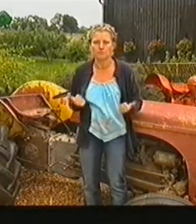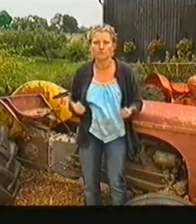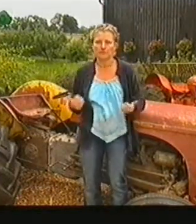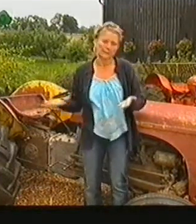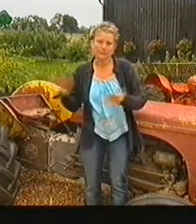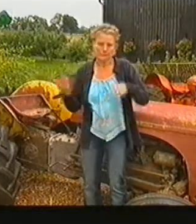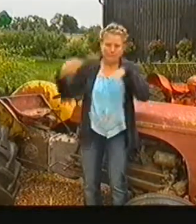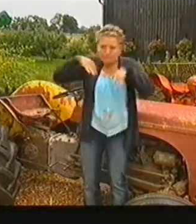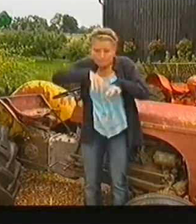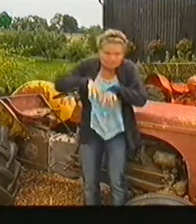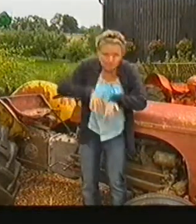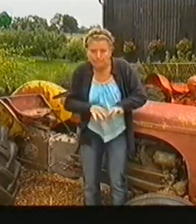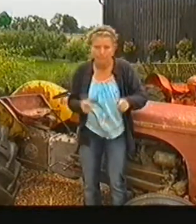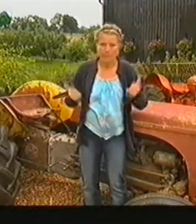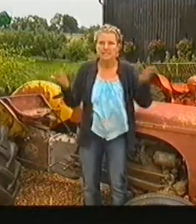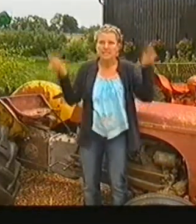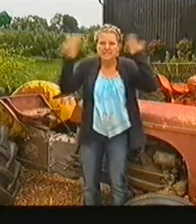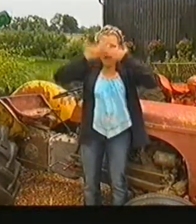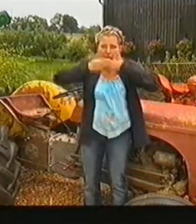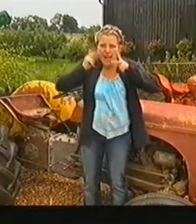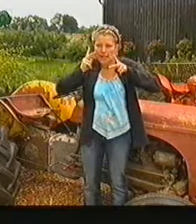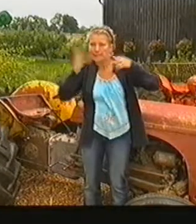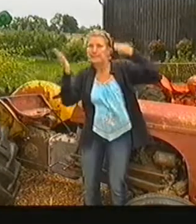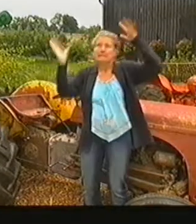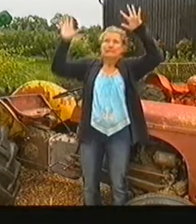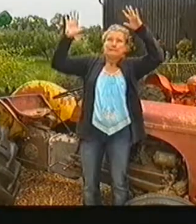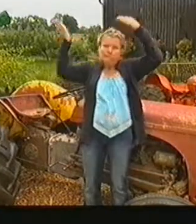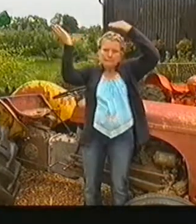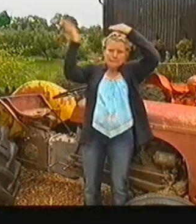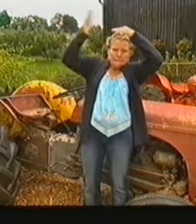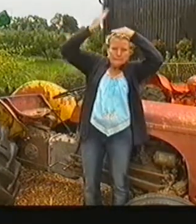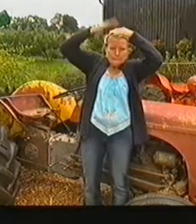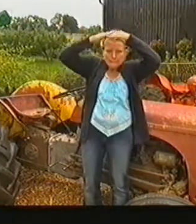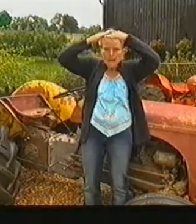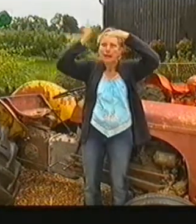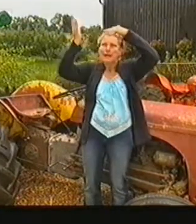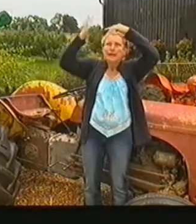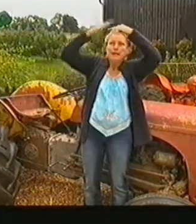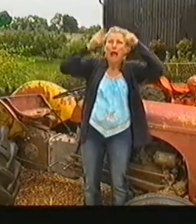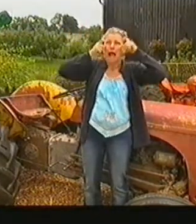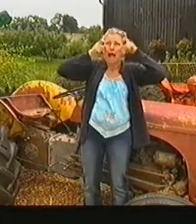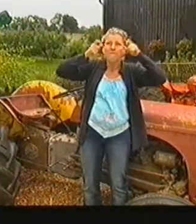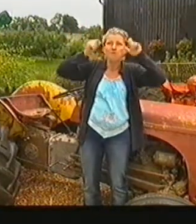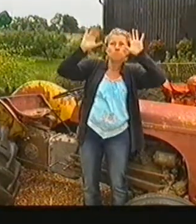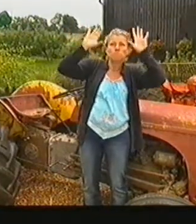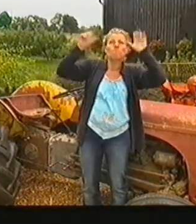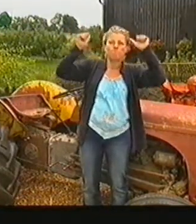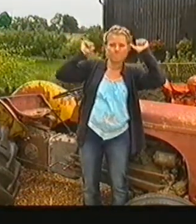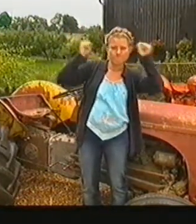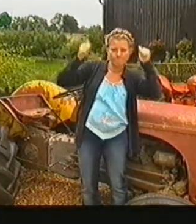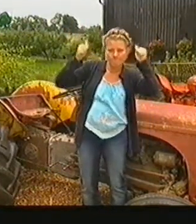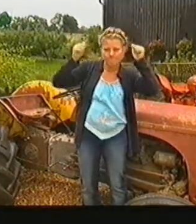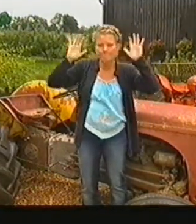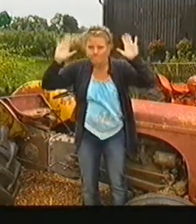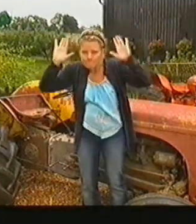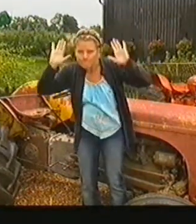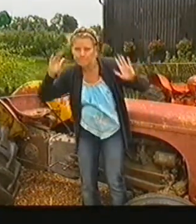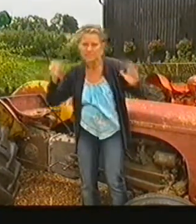quicker you shall have something to eat." They climbed down through the hole in the floor and into the dark tunnel. Mr. Fox reached up and pulled the floorboards back into